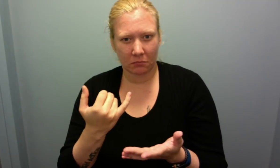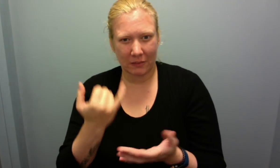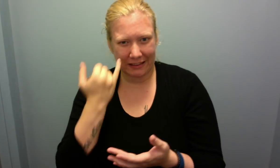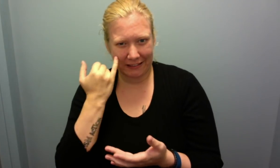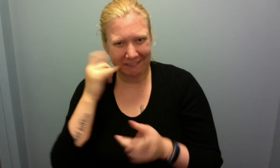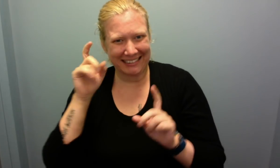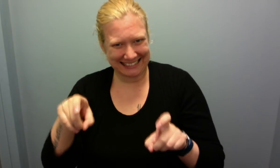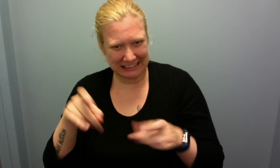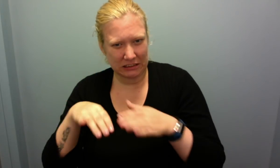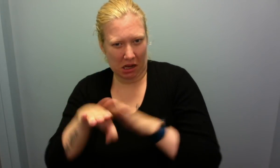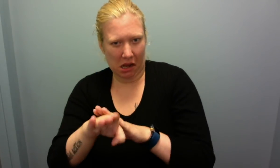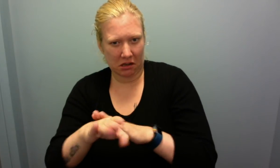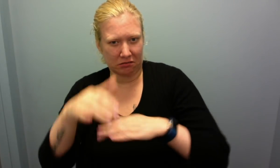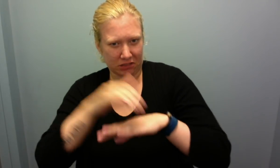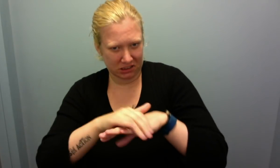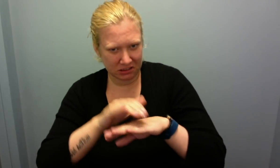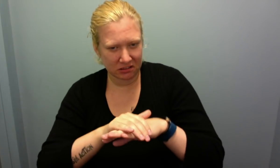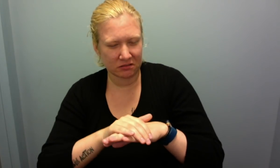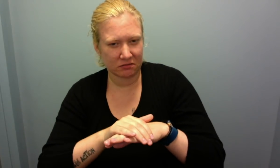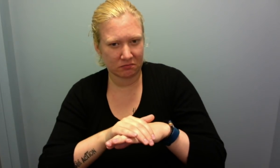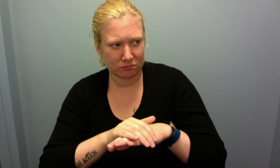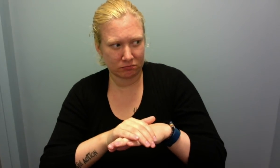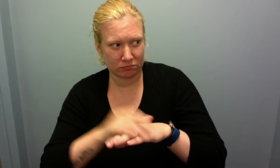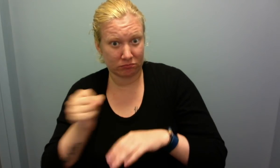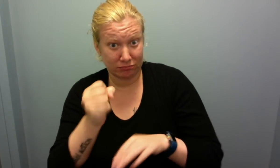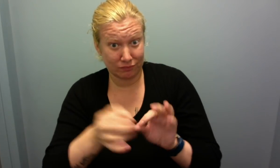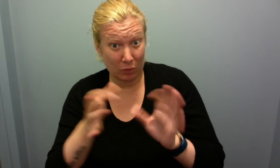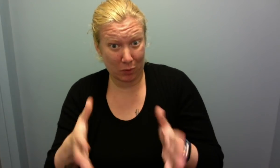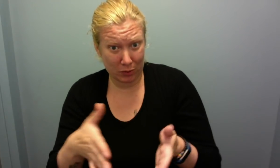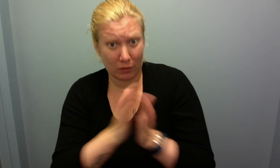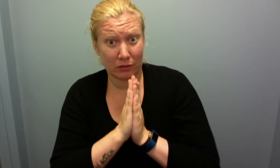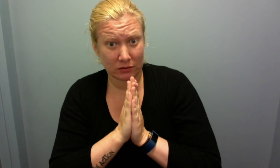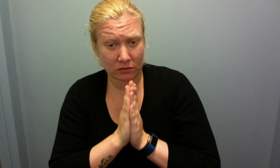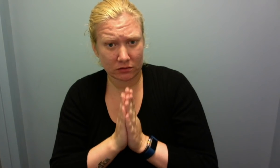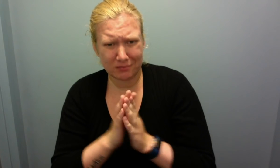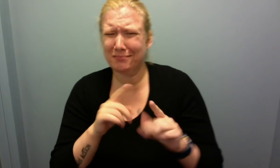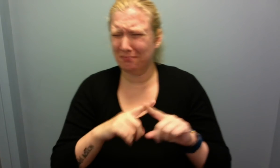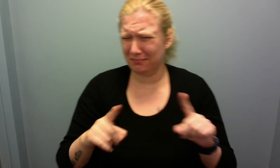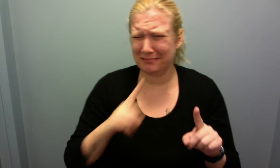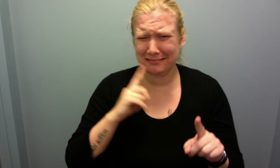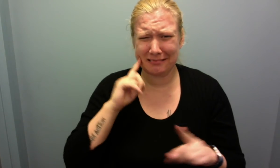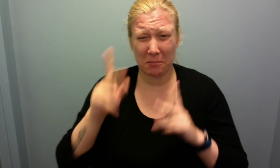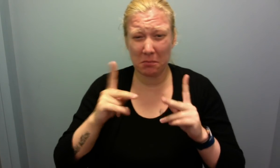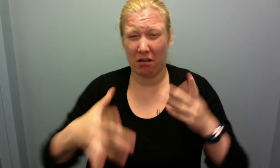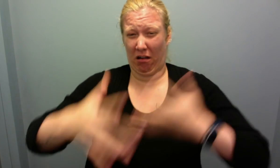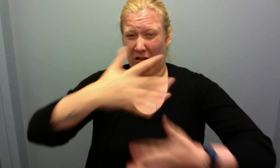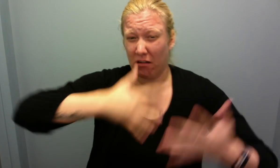just a poor and lousy model. So if a